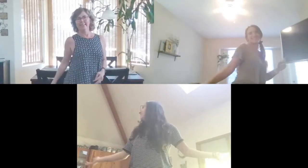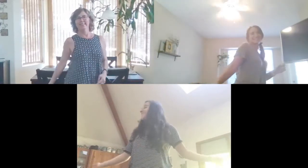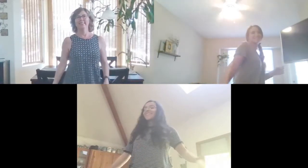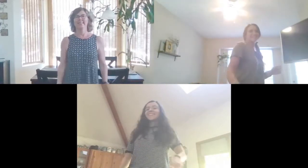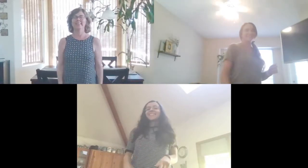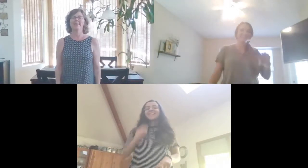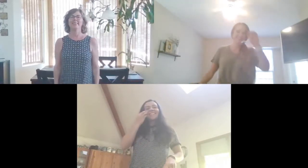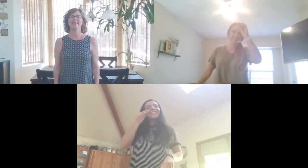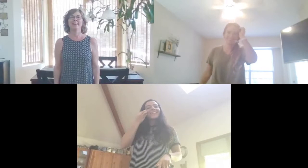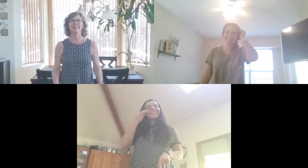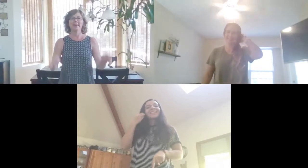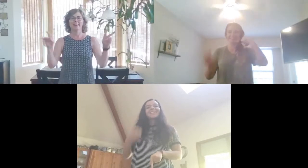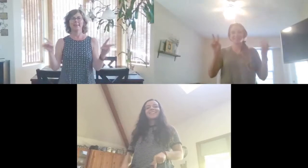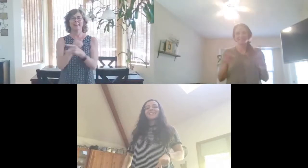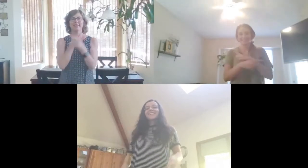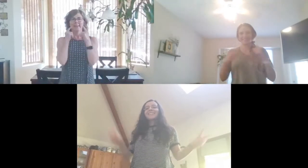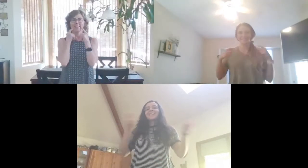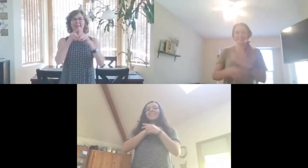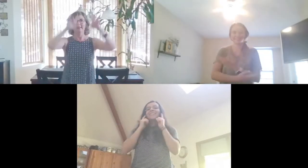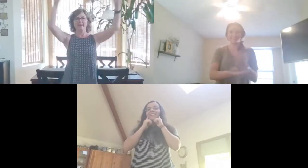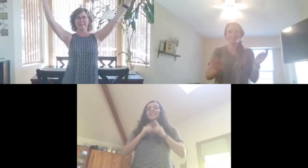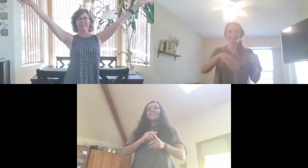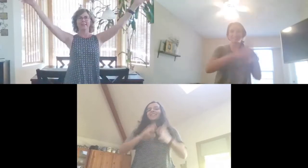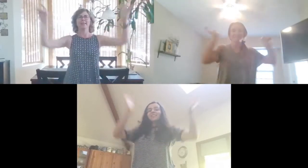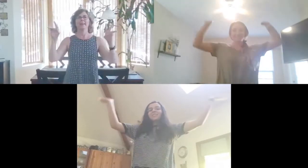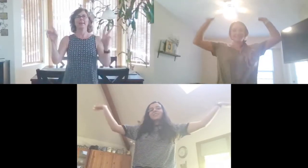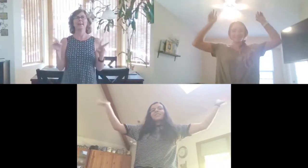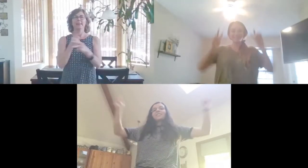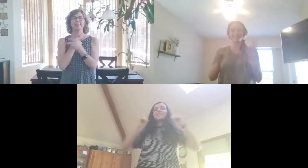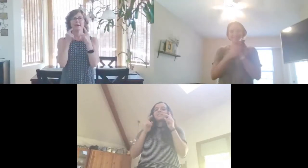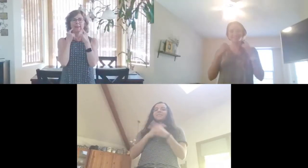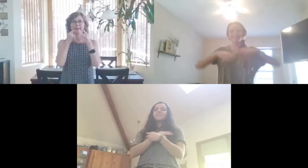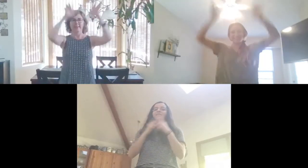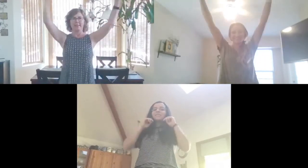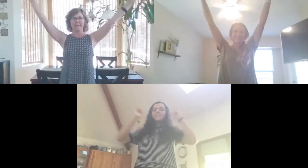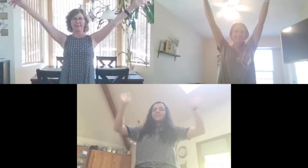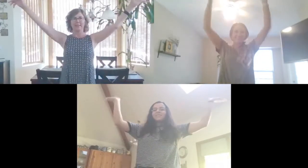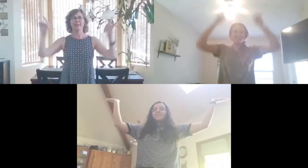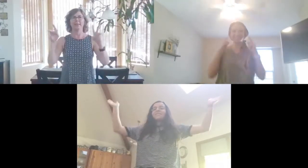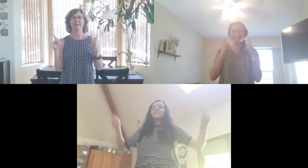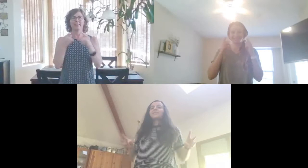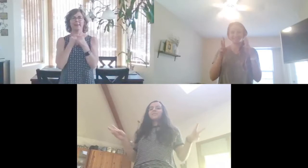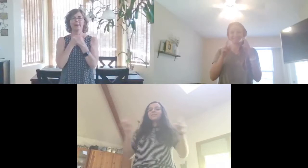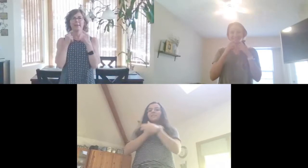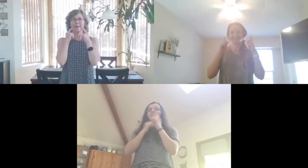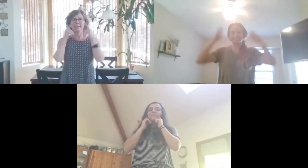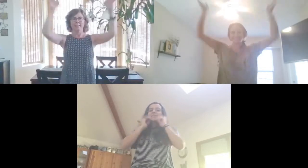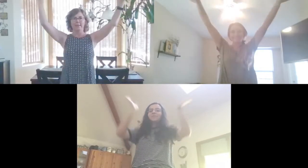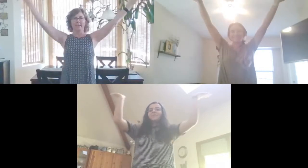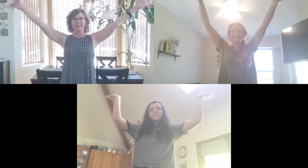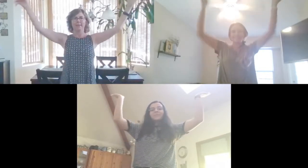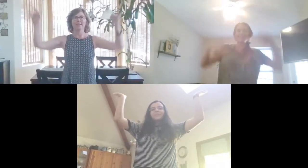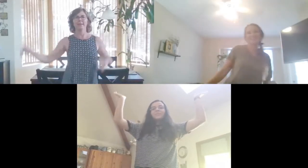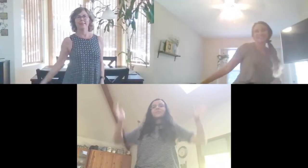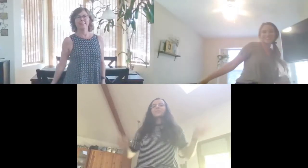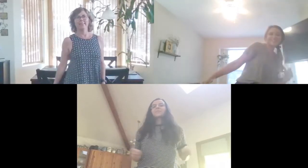soul. I've got peace, love, and joy like a fountain. I've got peace, love, and joy like a fountain. I've got peace, love, and joy like a fountain